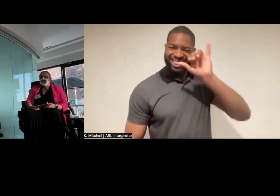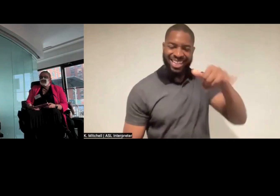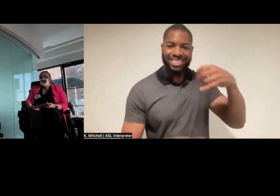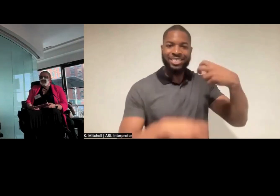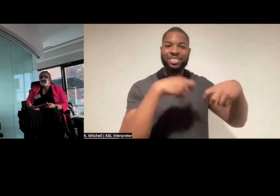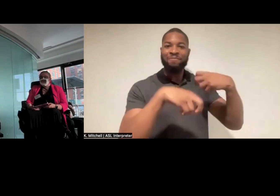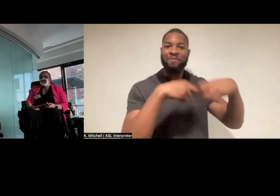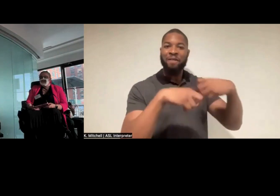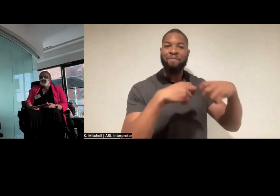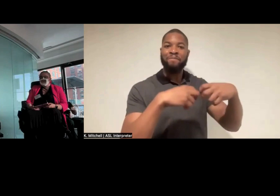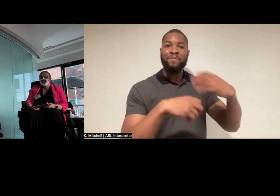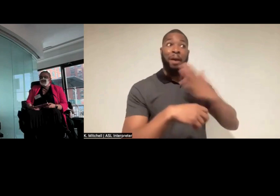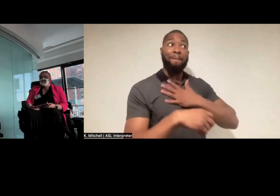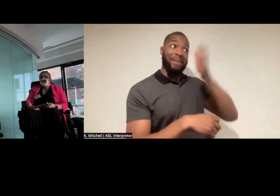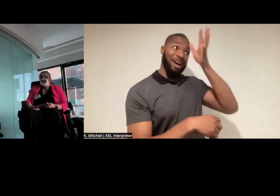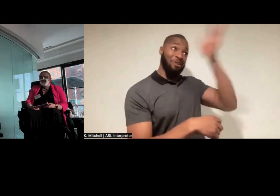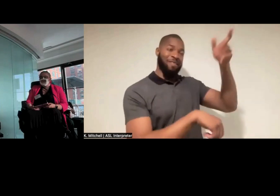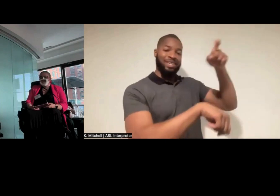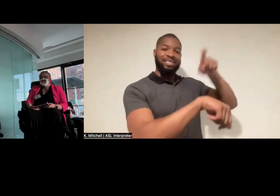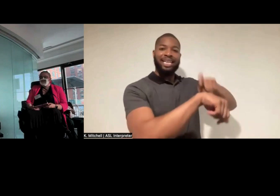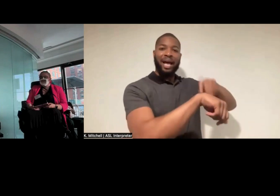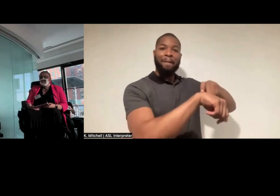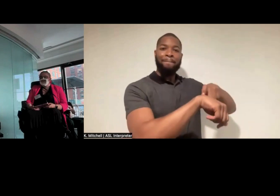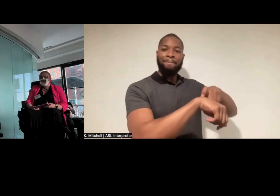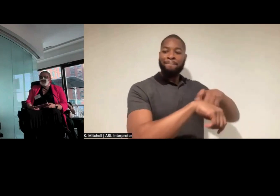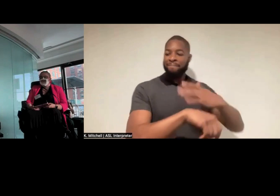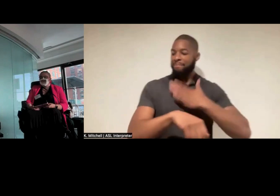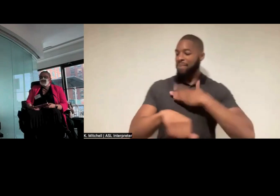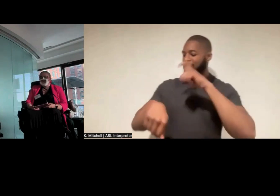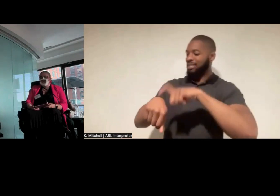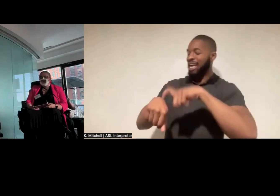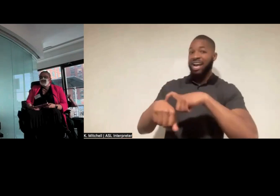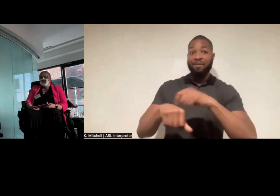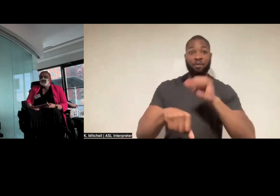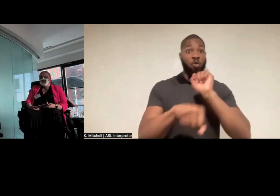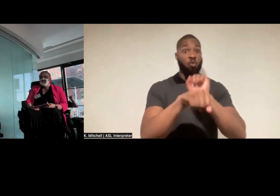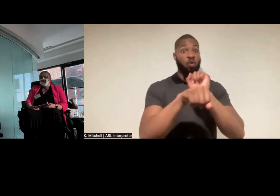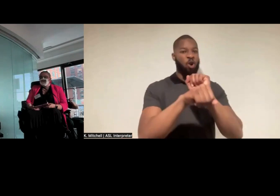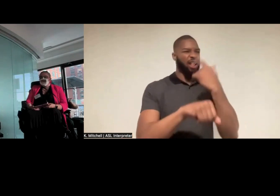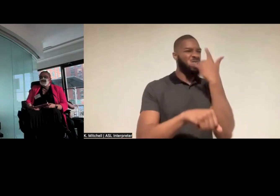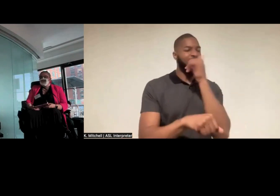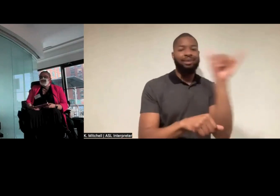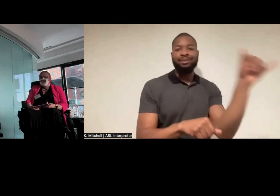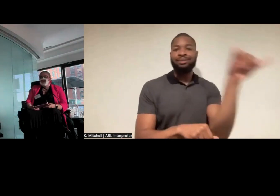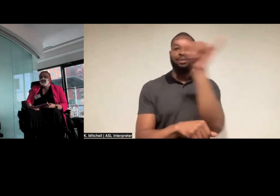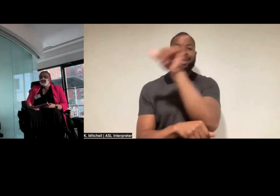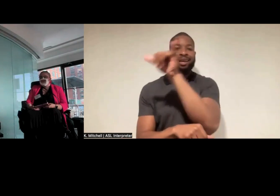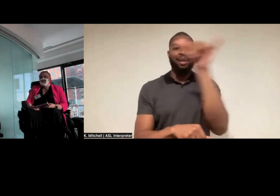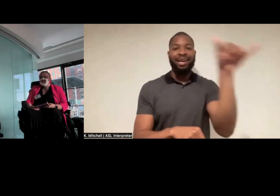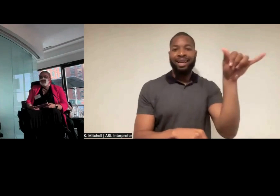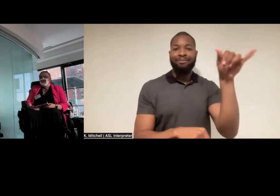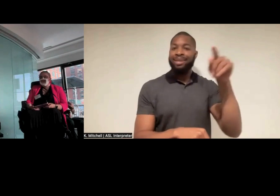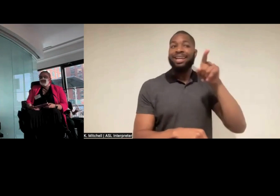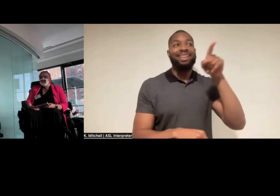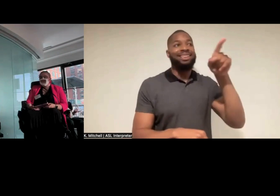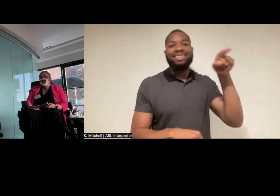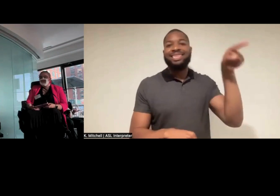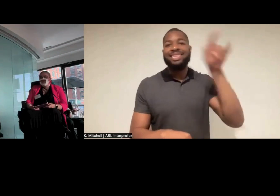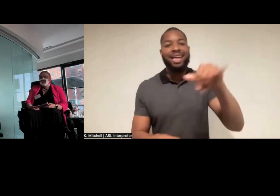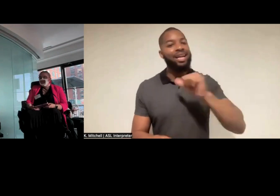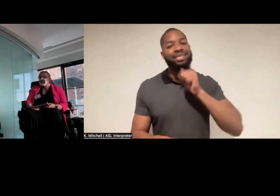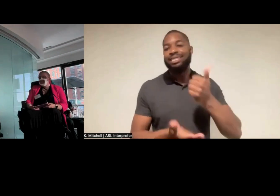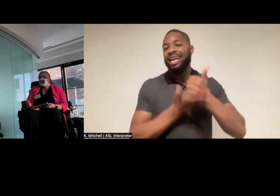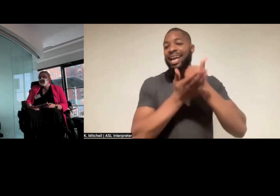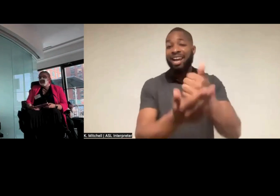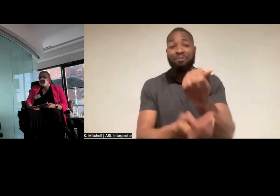still working under this standard that doesn't serve really anybody except a very small group of